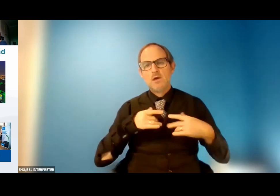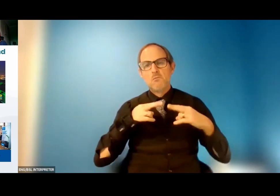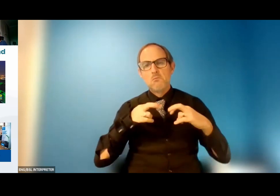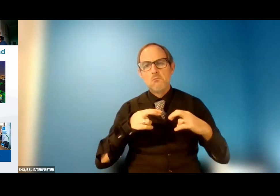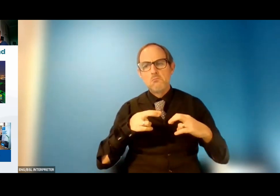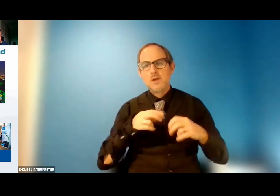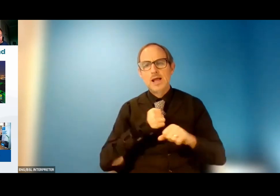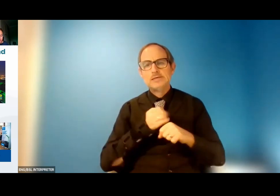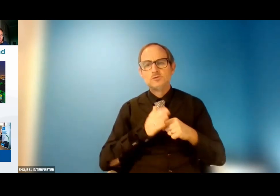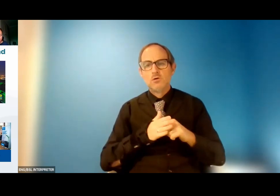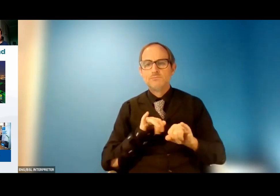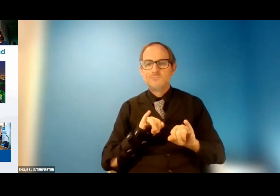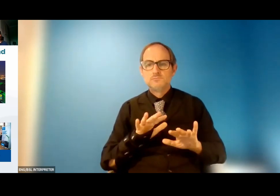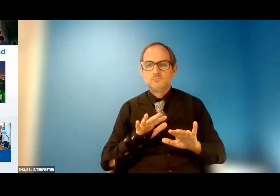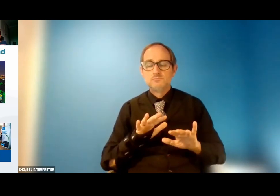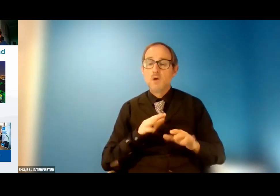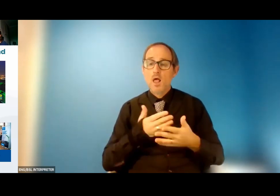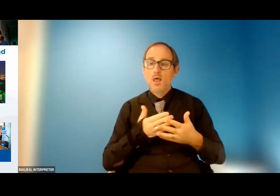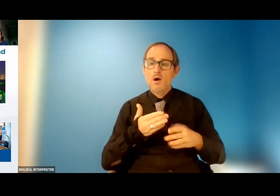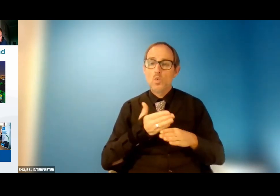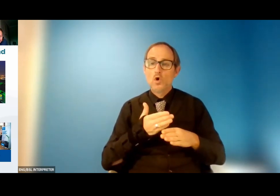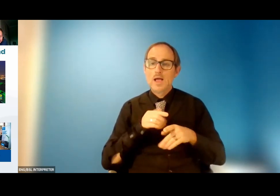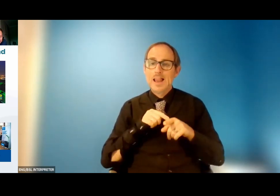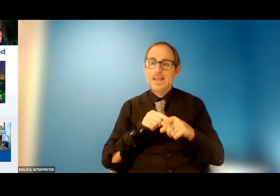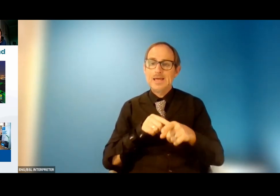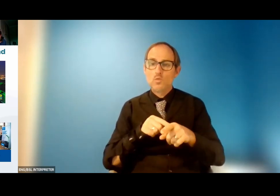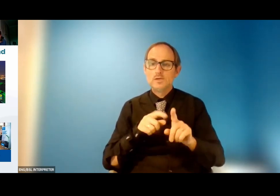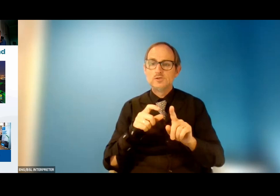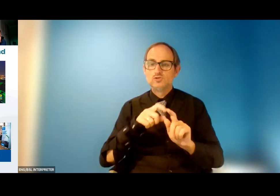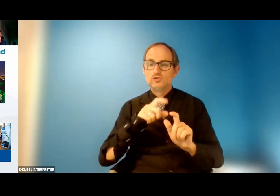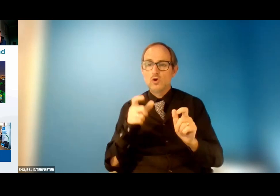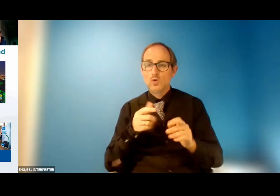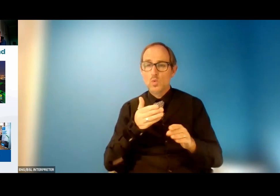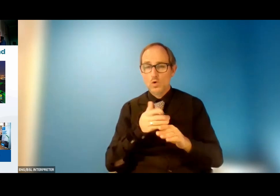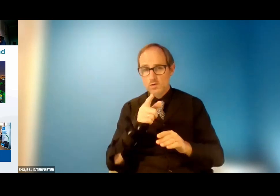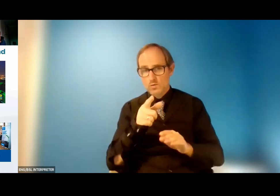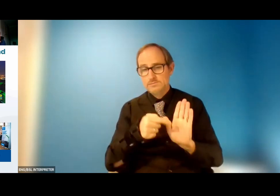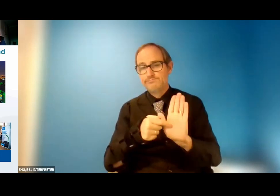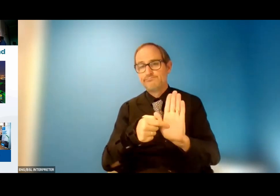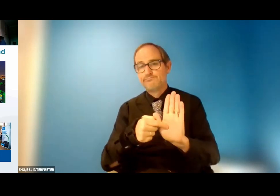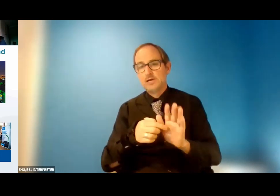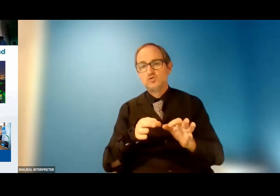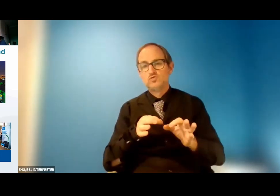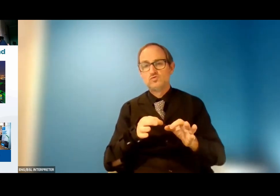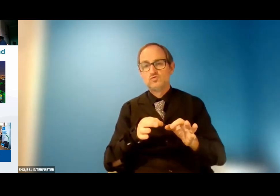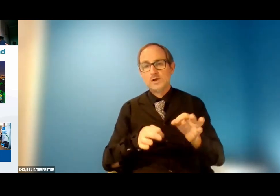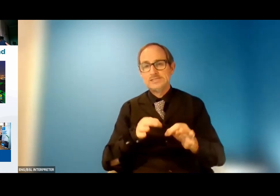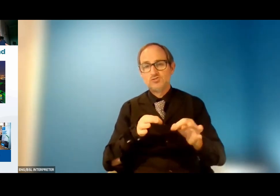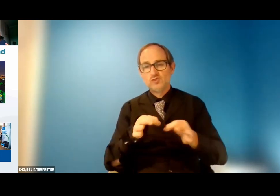that was relevant to the Doughnut goals, as you can see from some of those strategies up on the screen there.